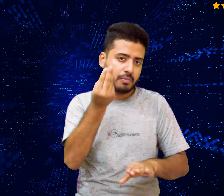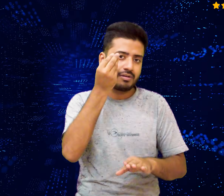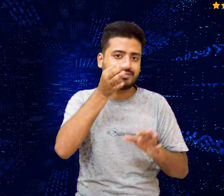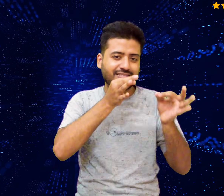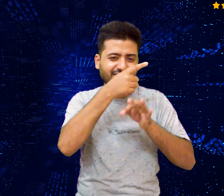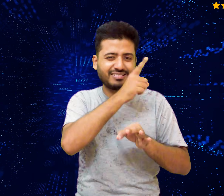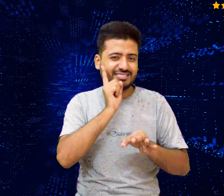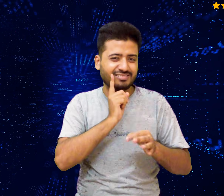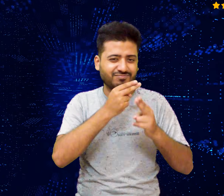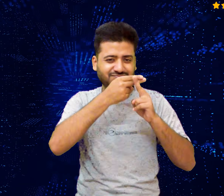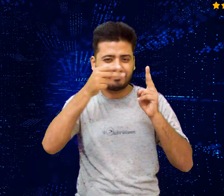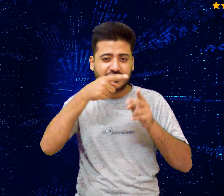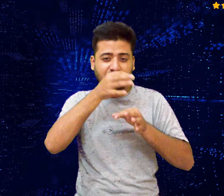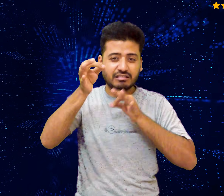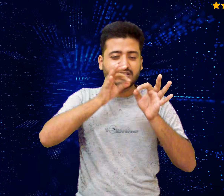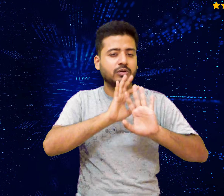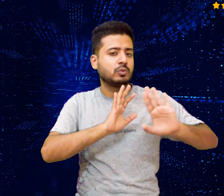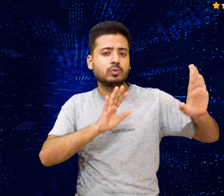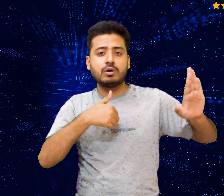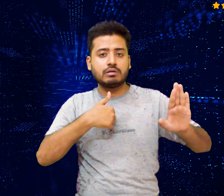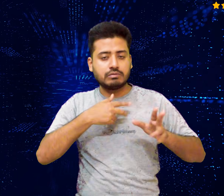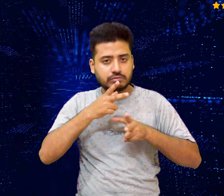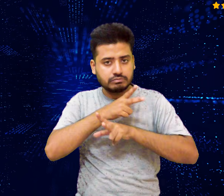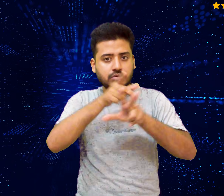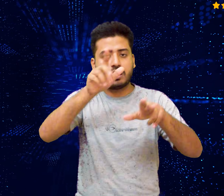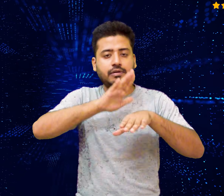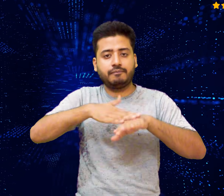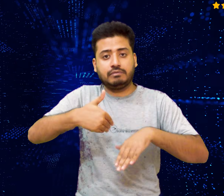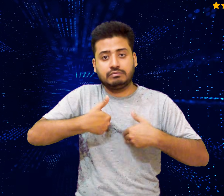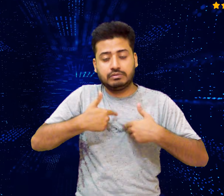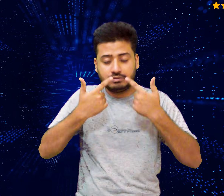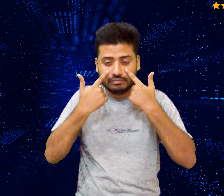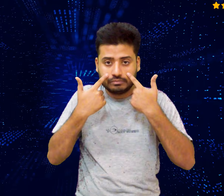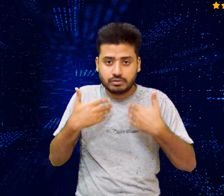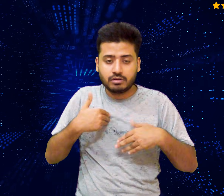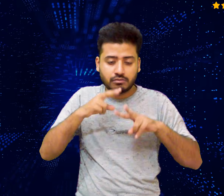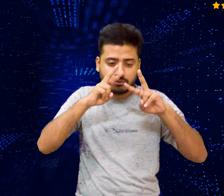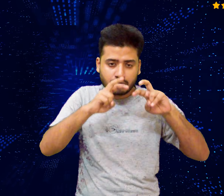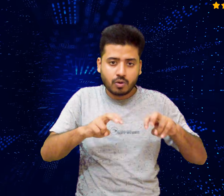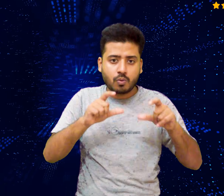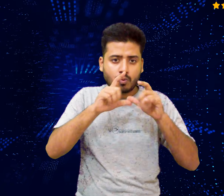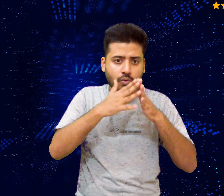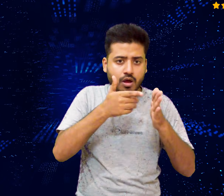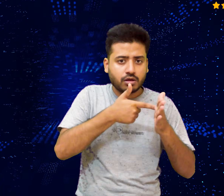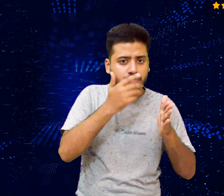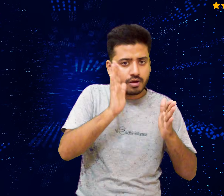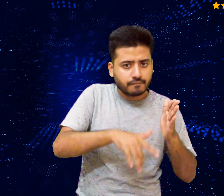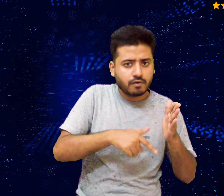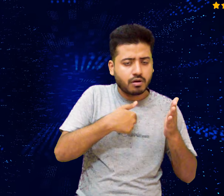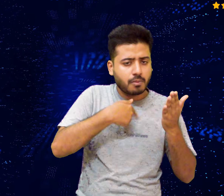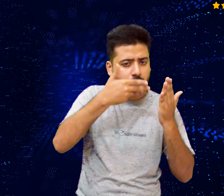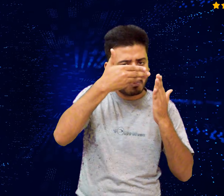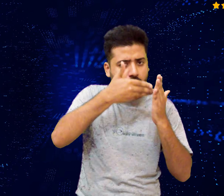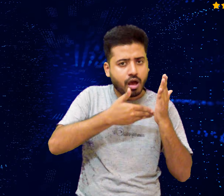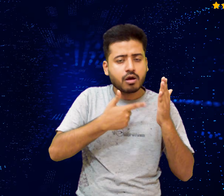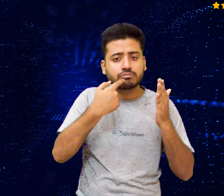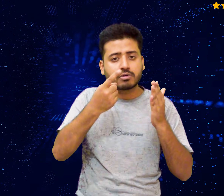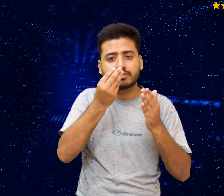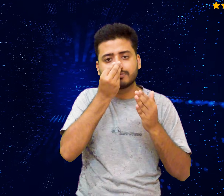you detect and respond to suspicious activity quickly. This is especially important for accounts linked to your phone number, such as